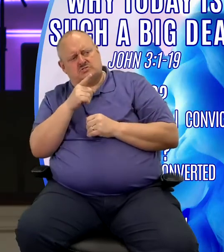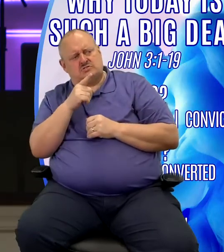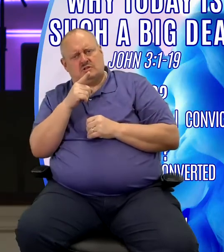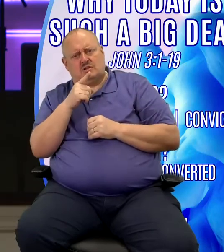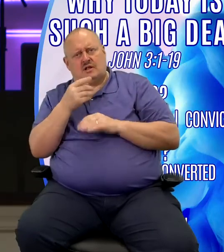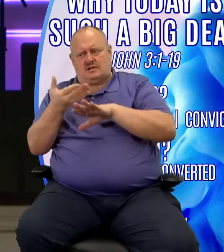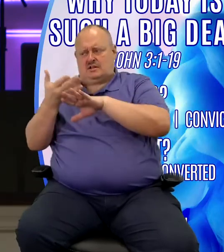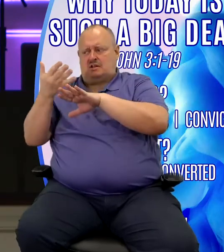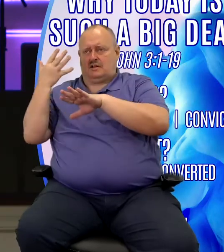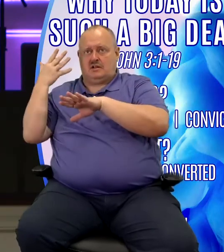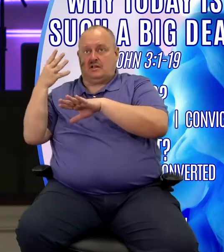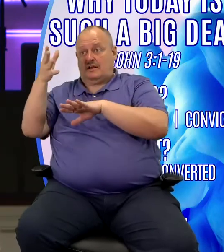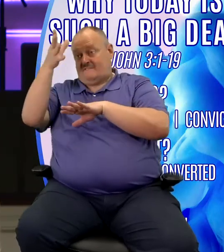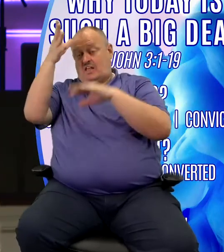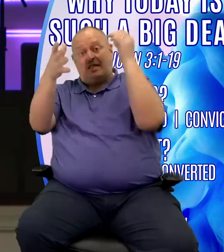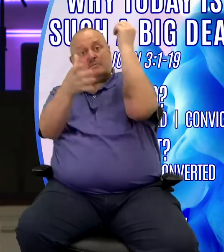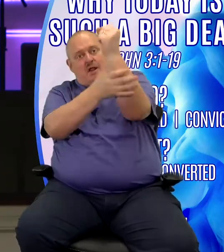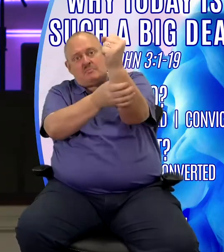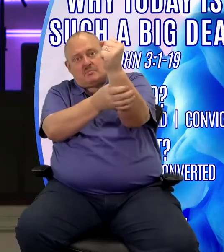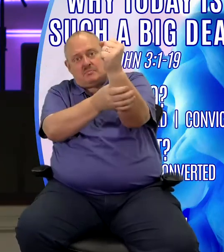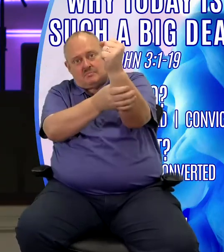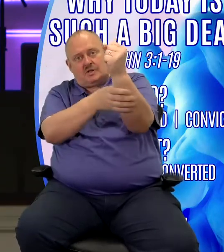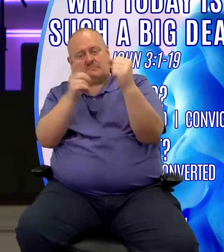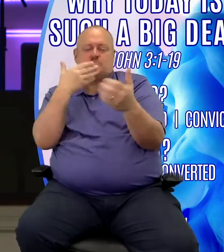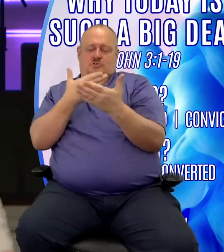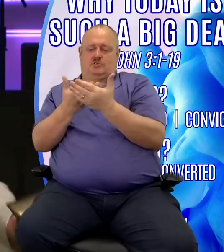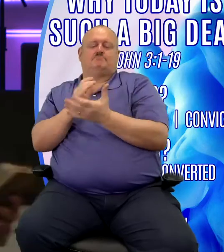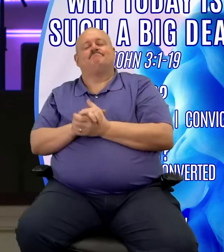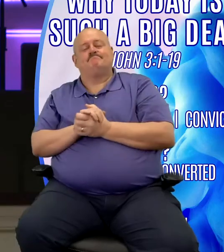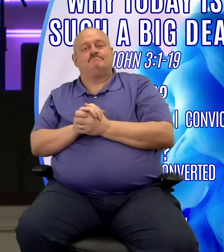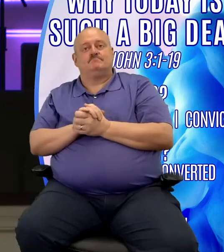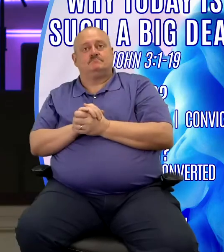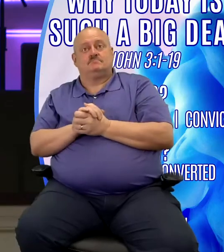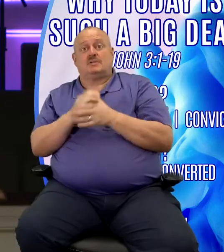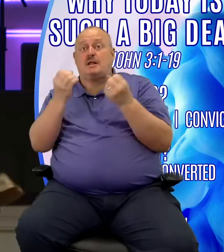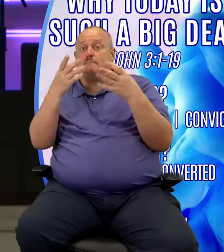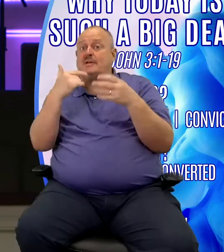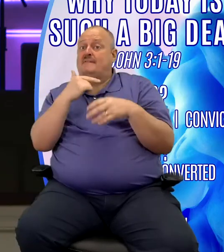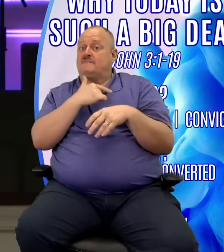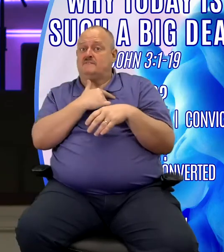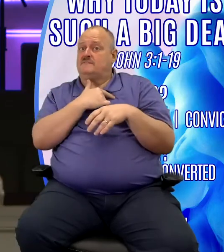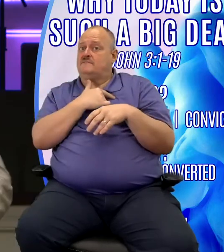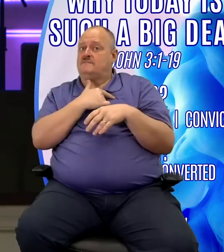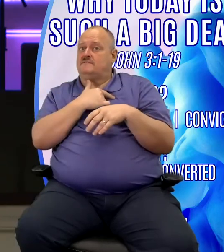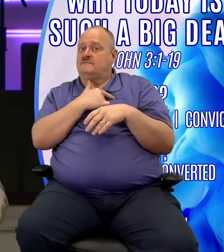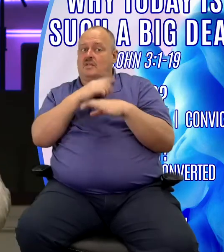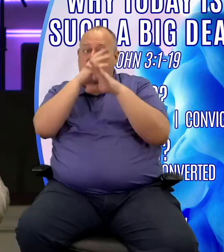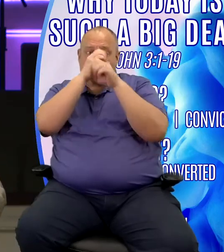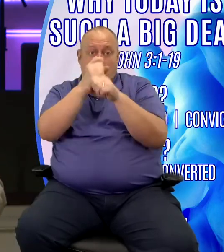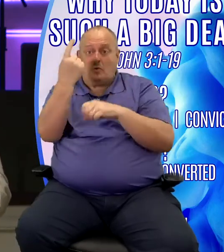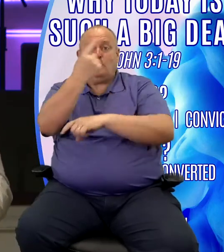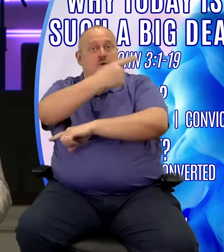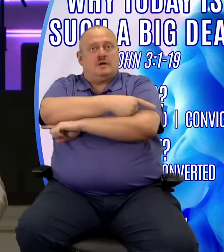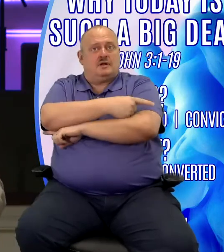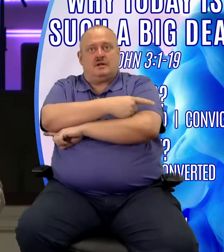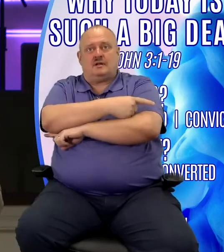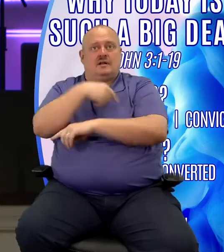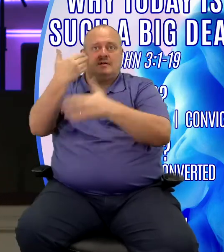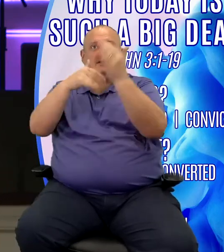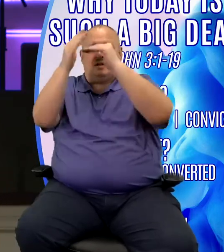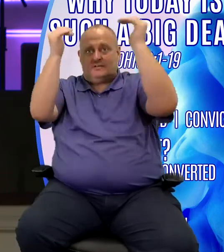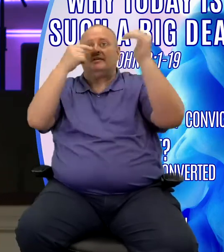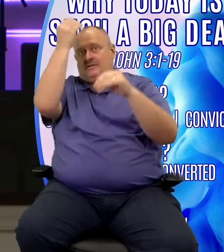way back to Father Abraham, I must be good. How many of us have gotten caught up in the trap, say, well, one day, when I get to heaven, I'm going